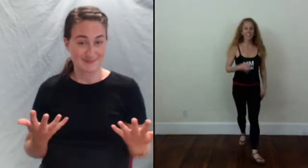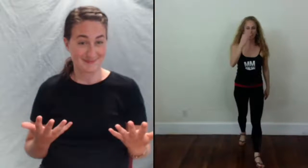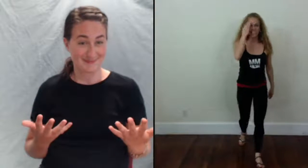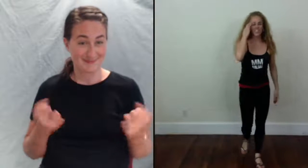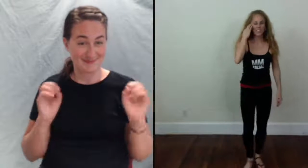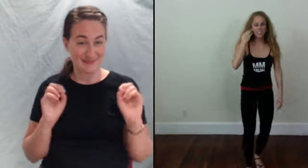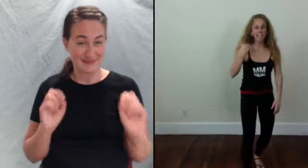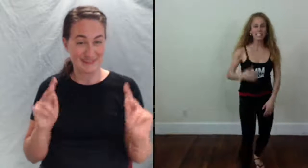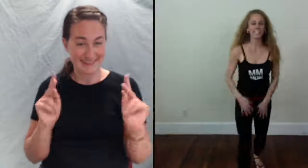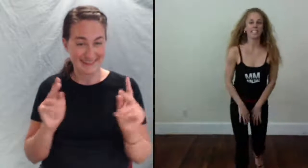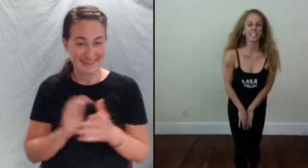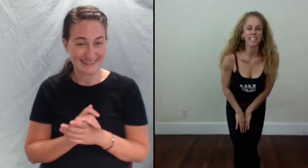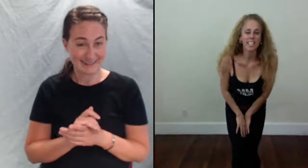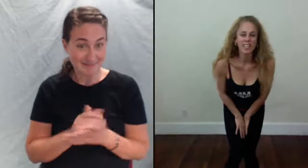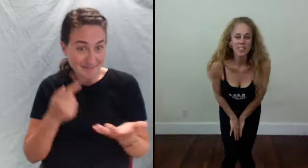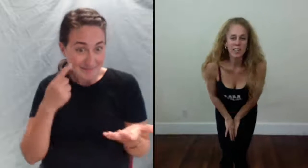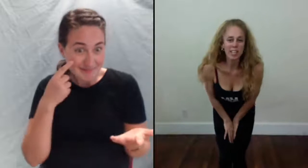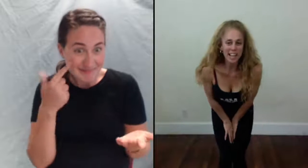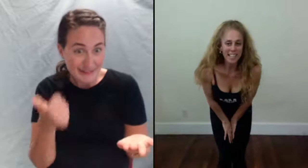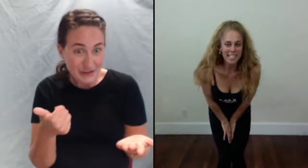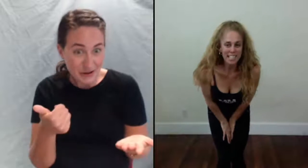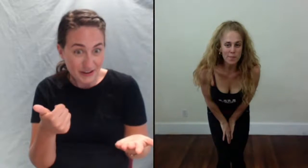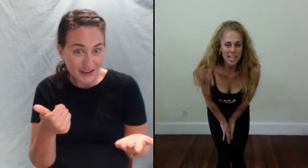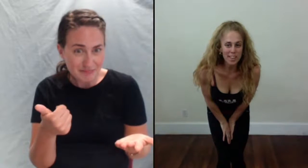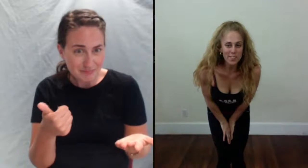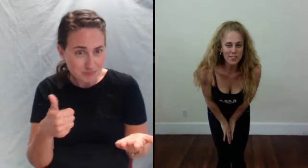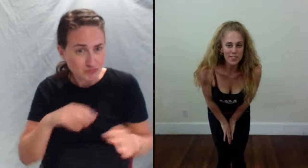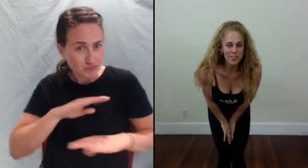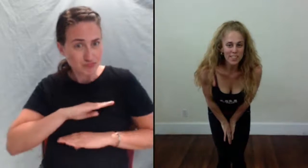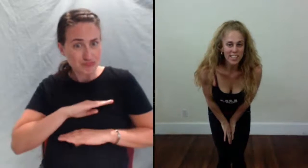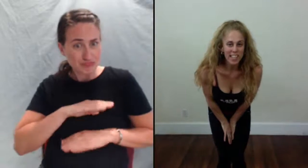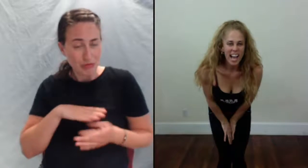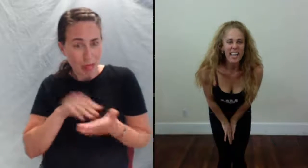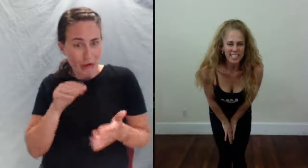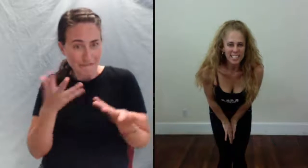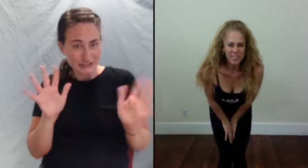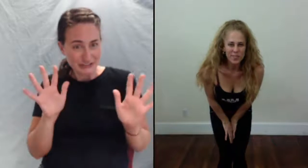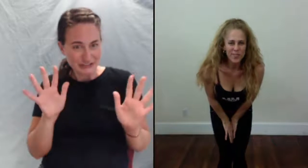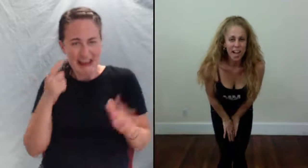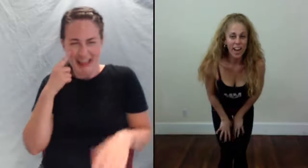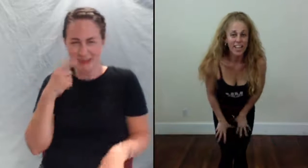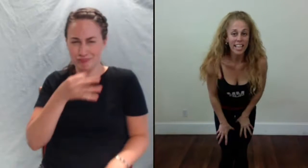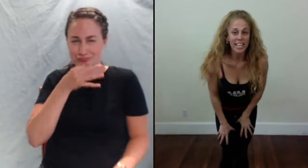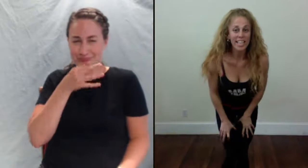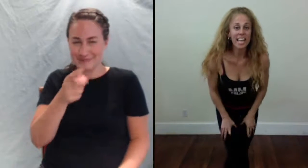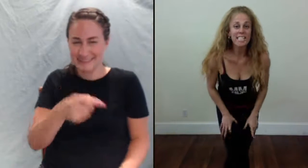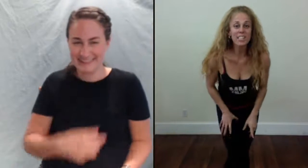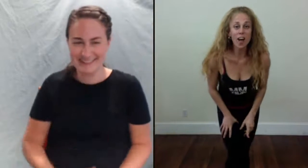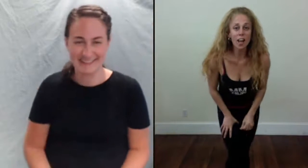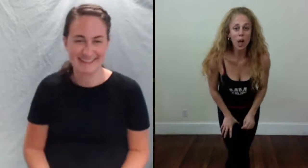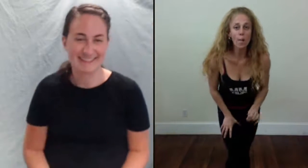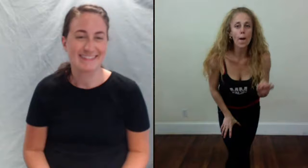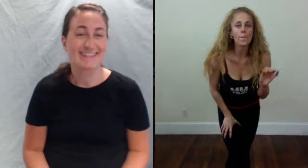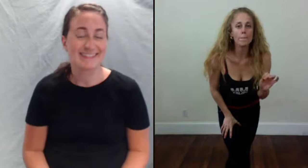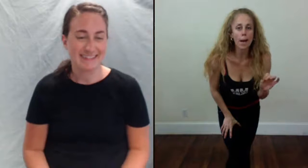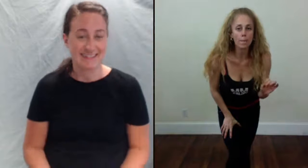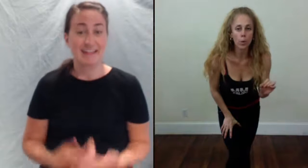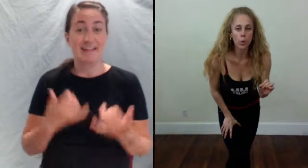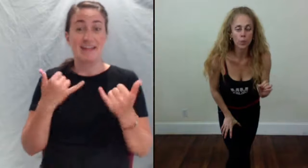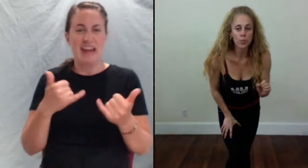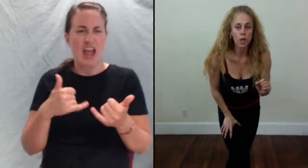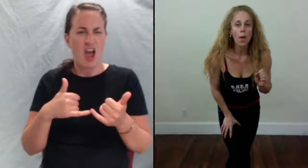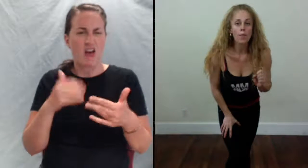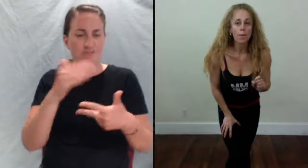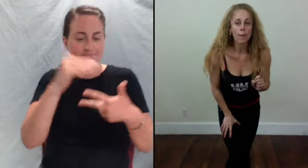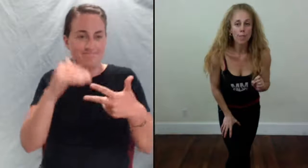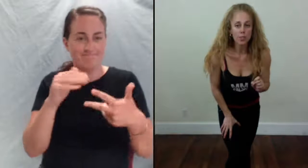All right. What do you guys think? You think we got that step down? I think so. All right, let's talk about